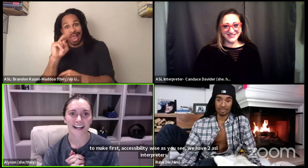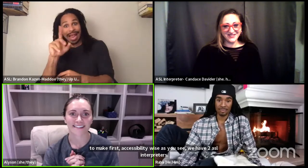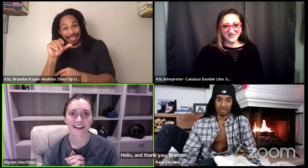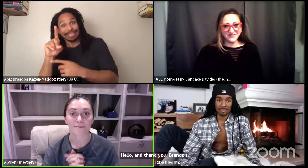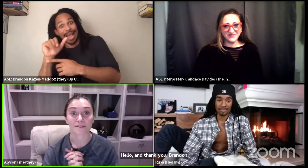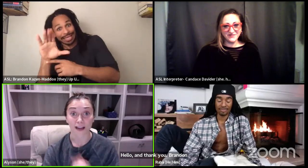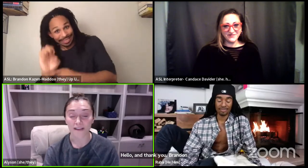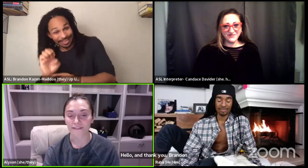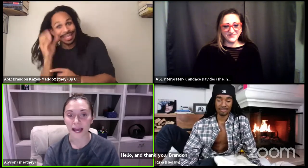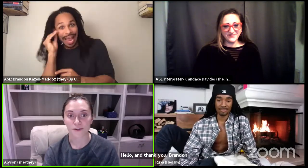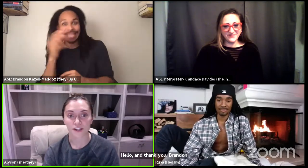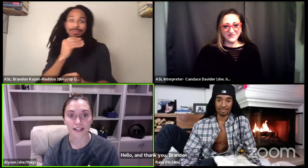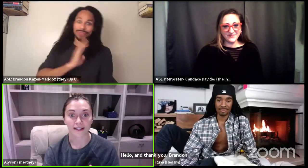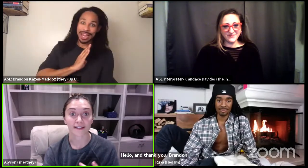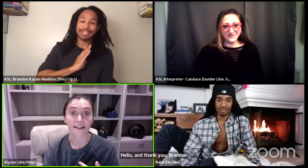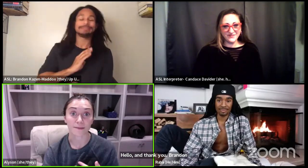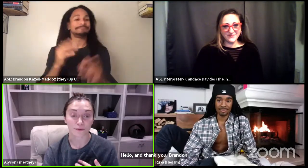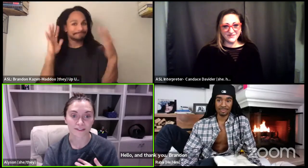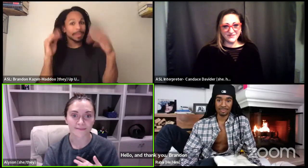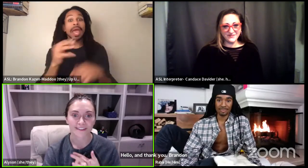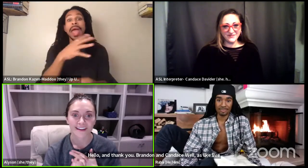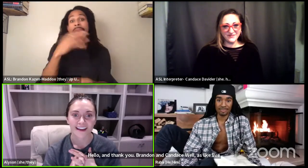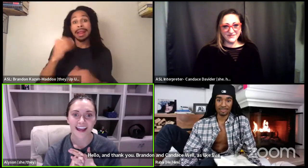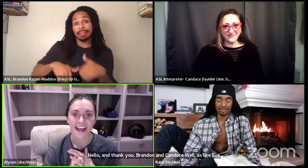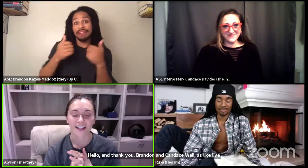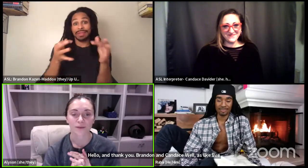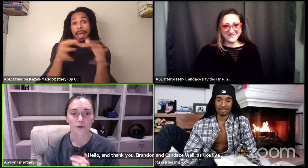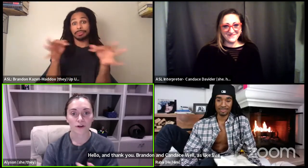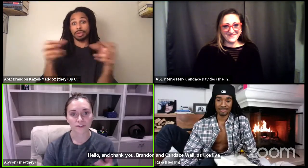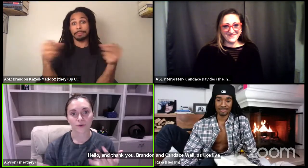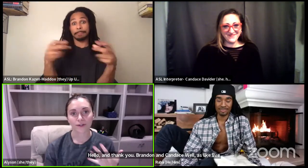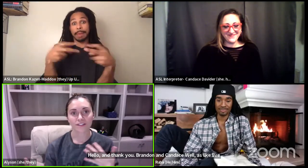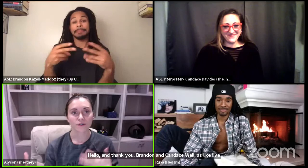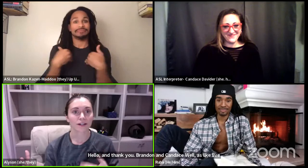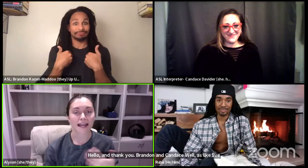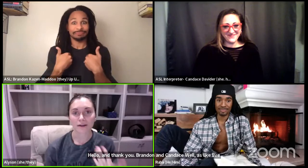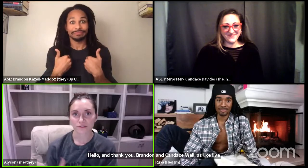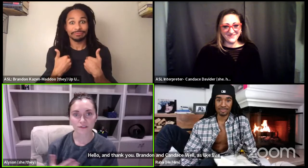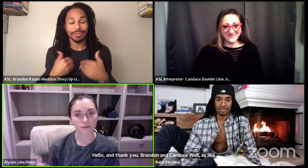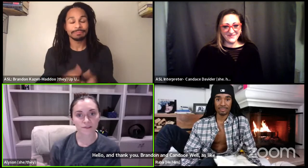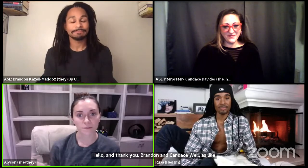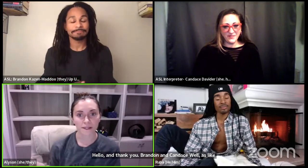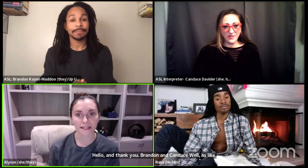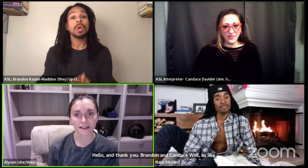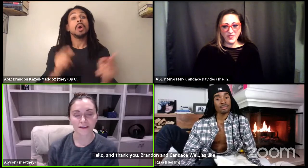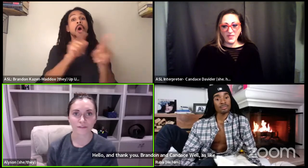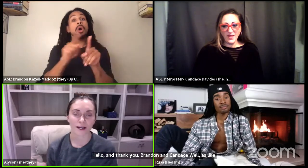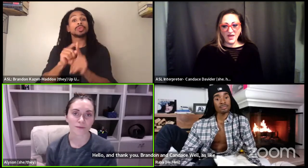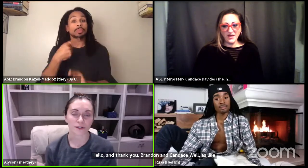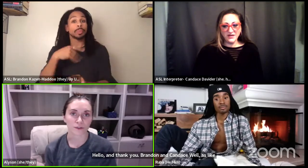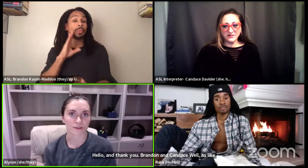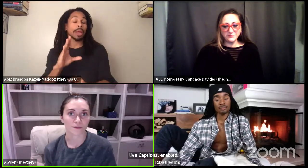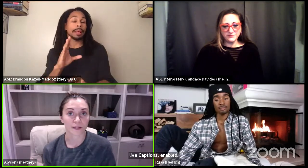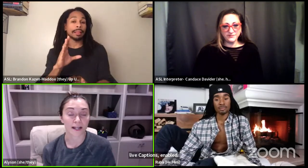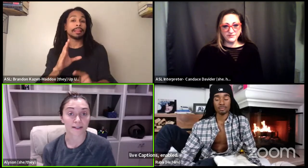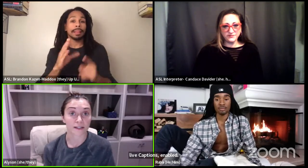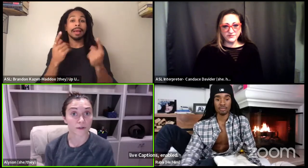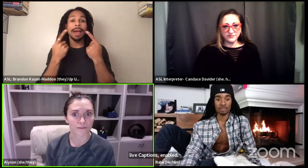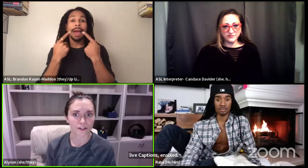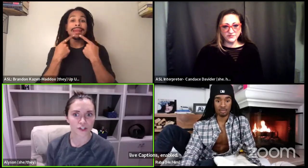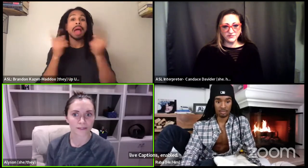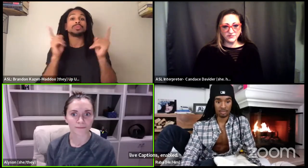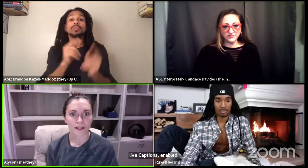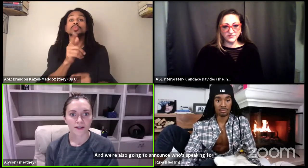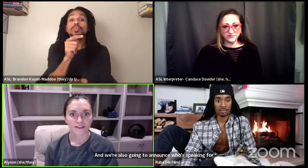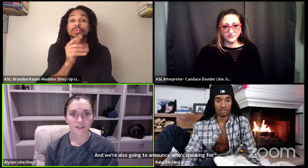well as live captioning enabled. And we're also going to announce who's speaking for anyone who is blind and